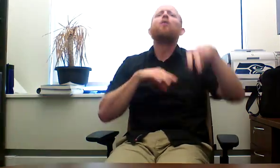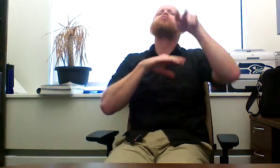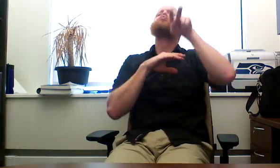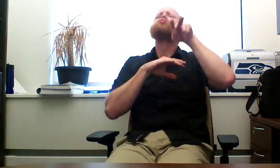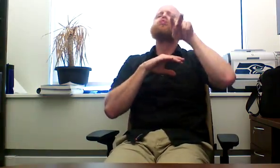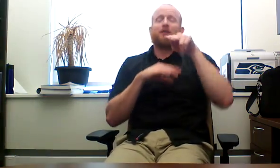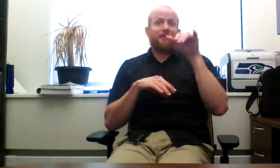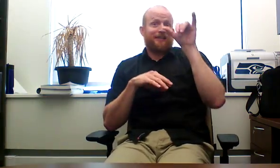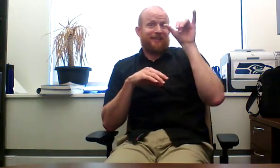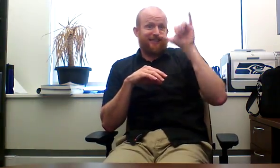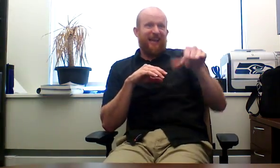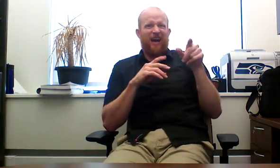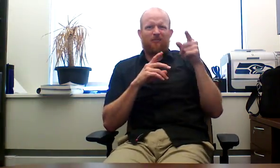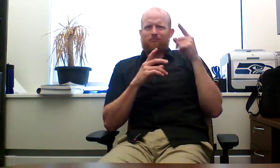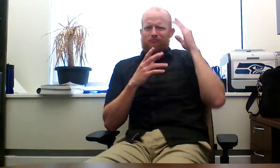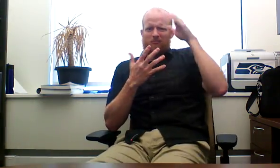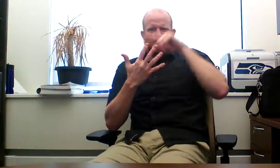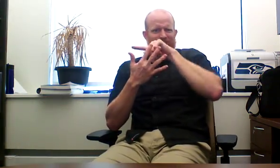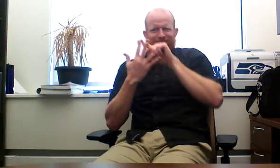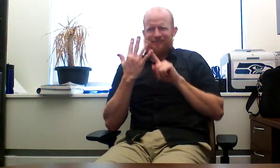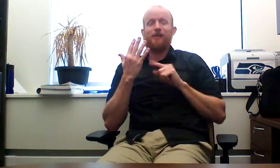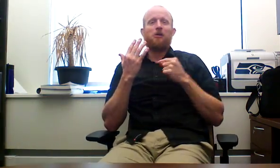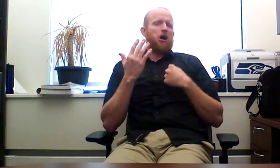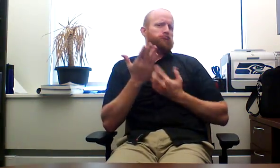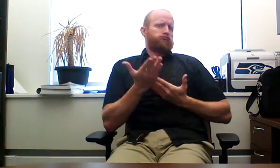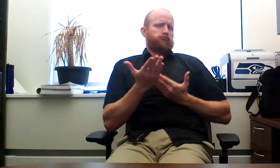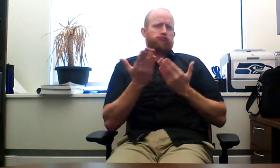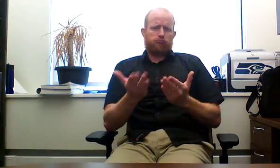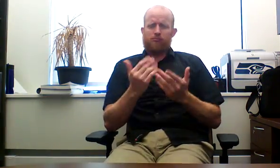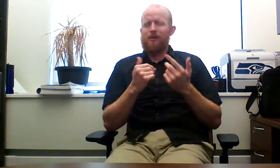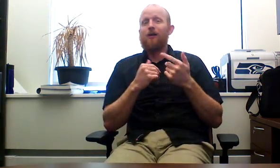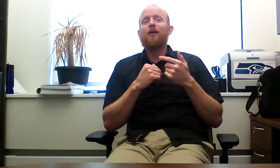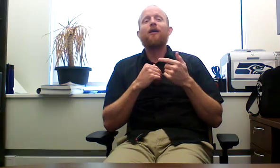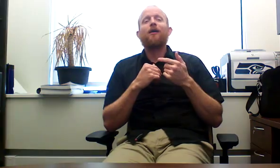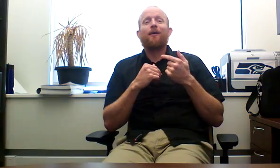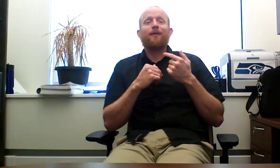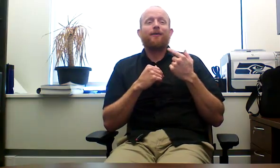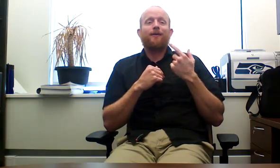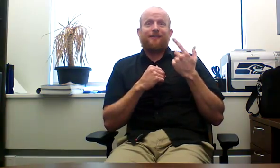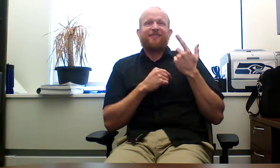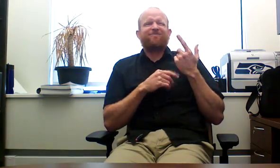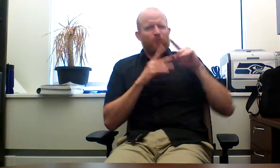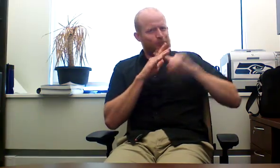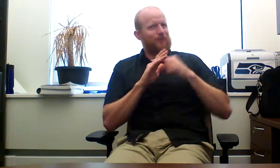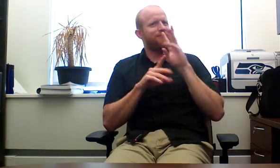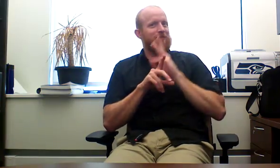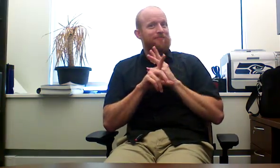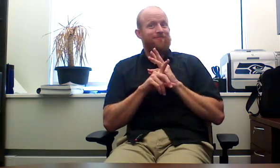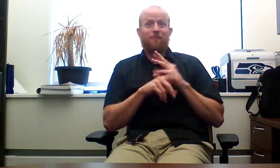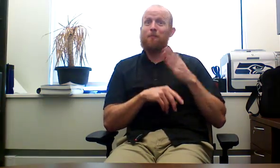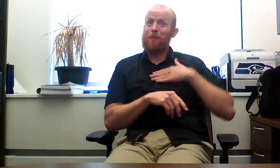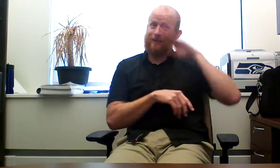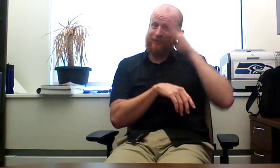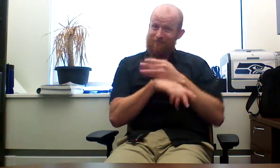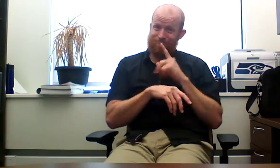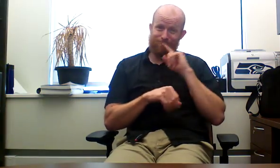stuck down there. They know that they need to fill their air and float. So my suggestion,